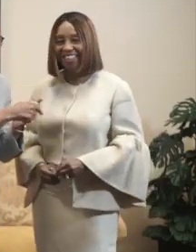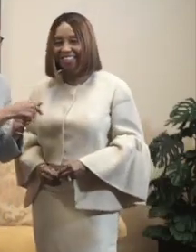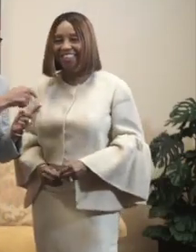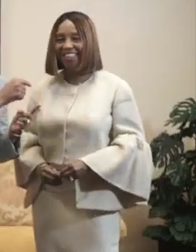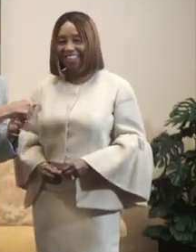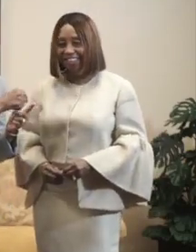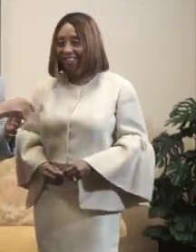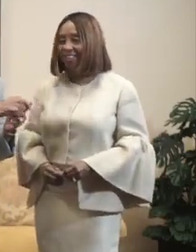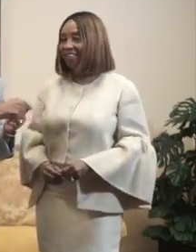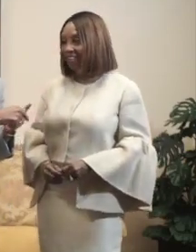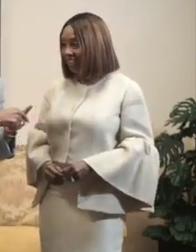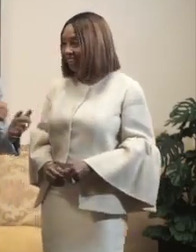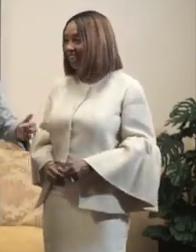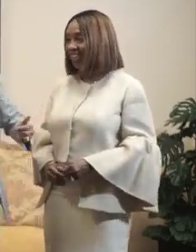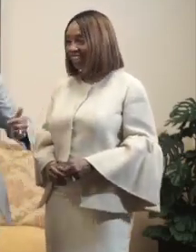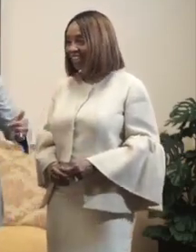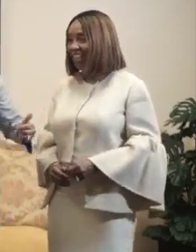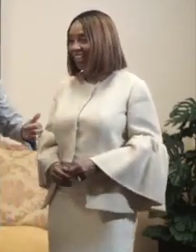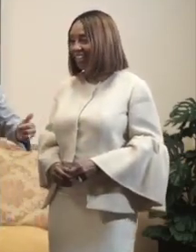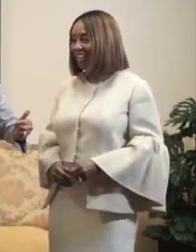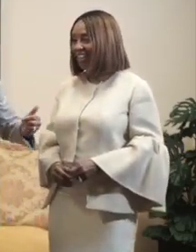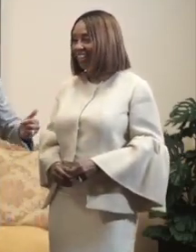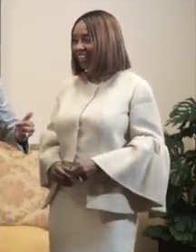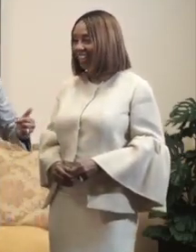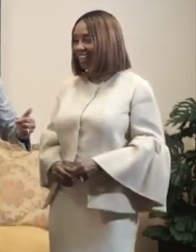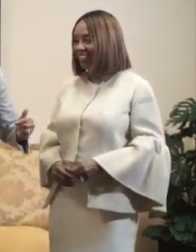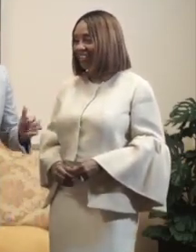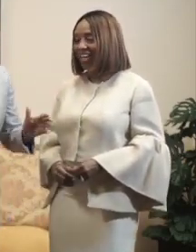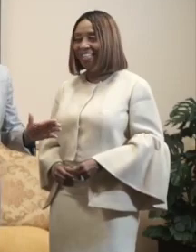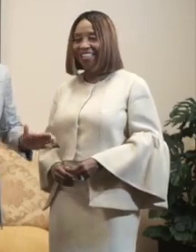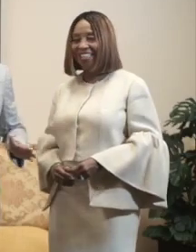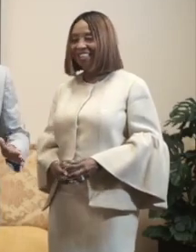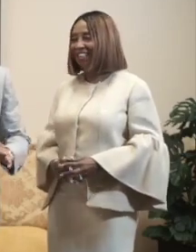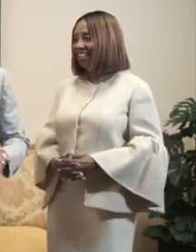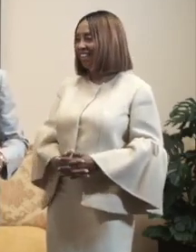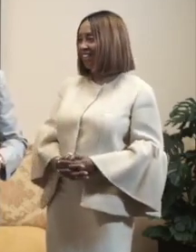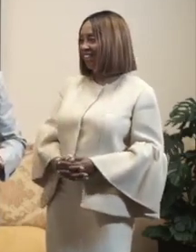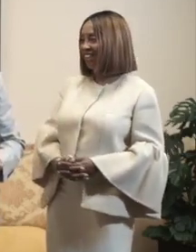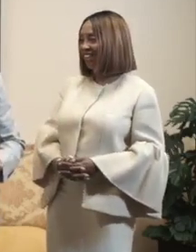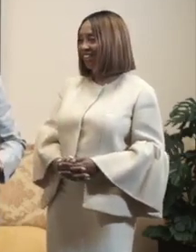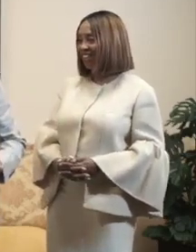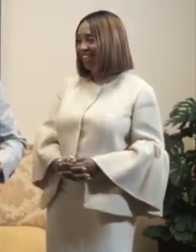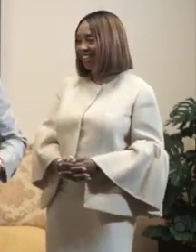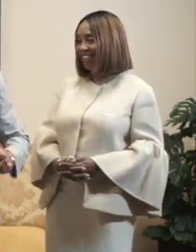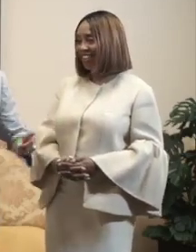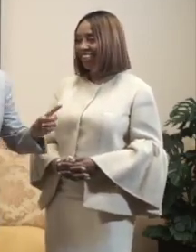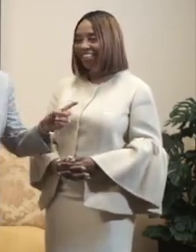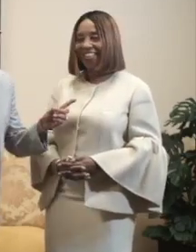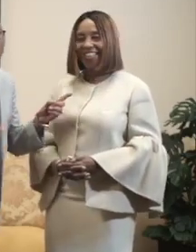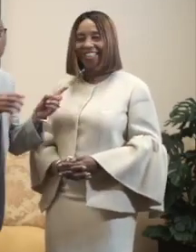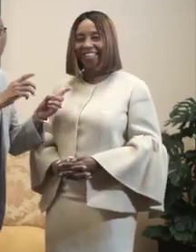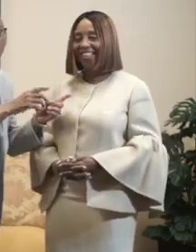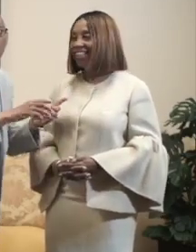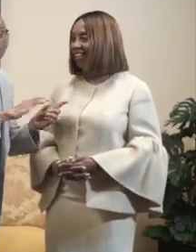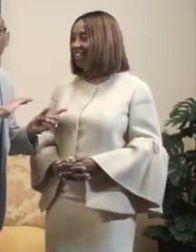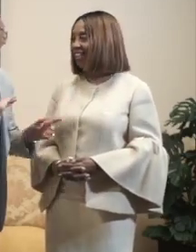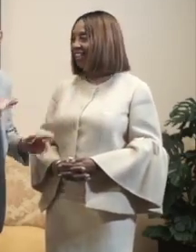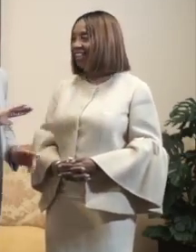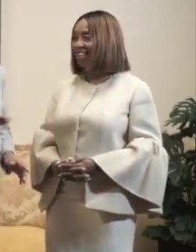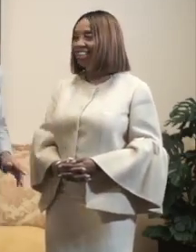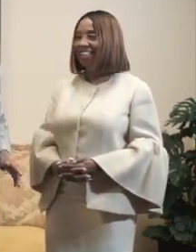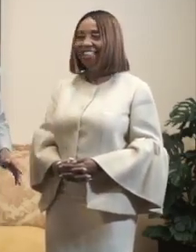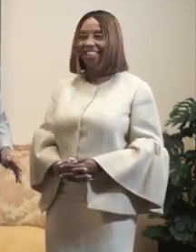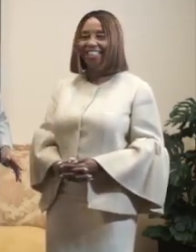New Orleans at Greater St. Stephen. You know, we're one church in two states. Right. So listen, whether you're in Decatur, Atlanta, or New